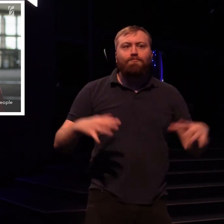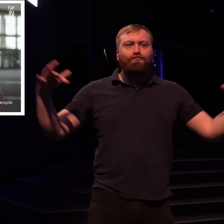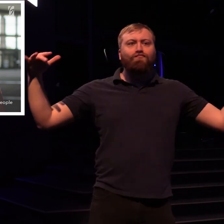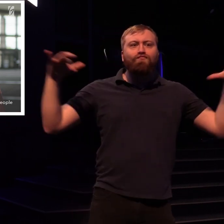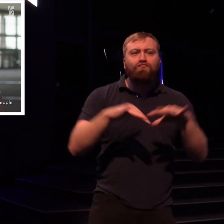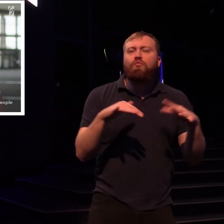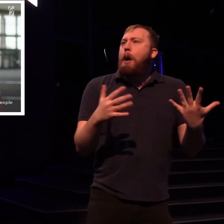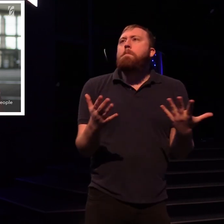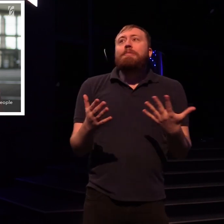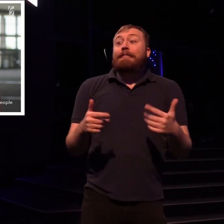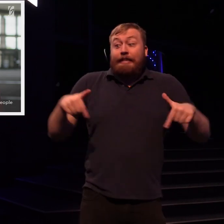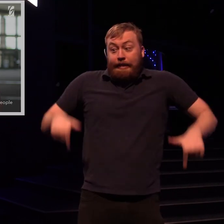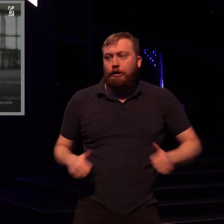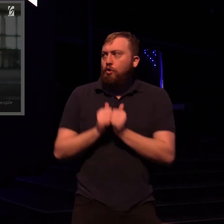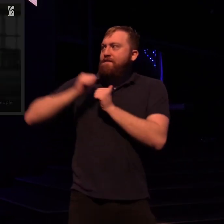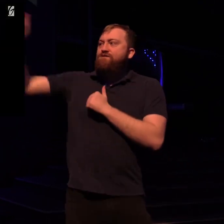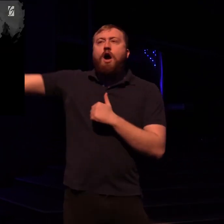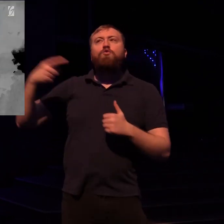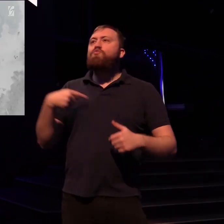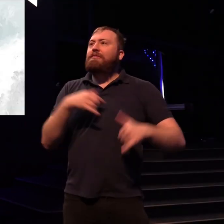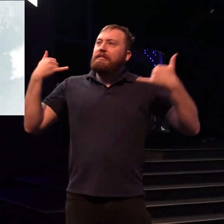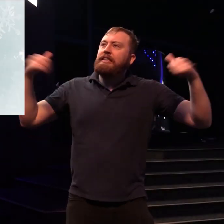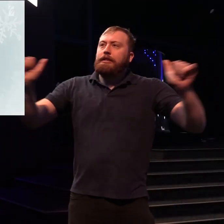together. Thanks for joining us today.